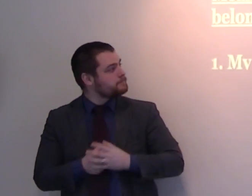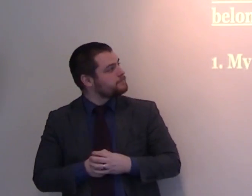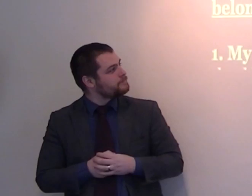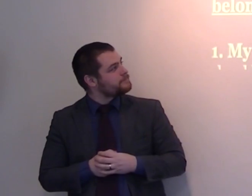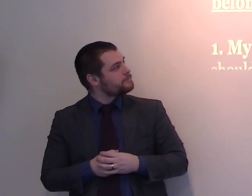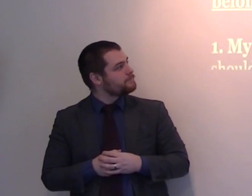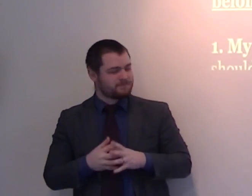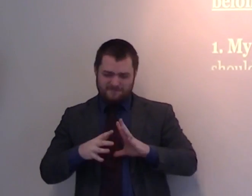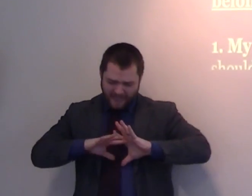Everything belongs to Christ.